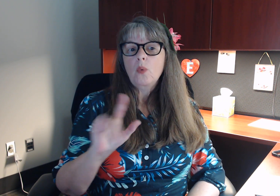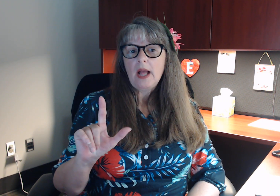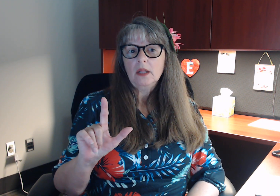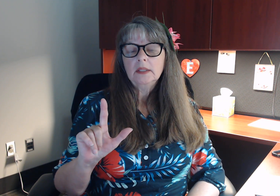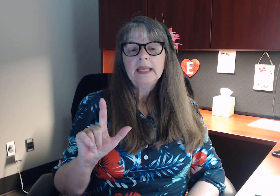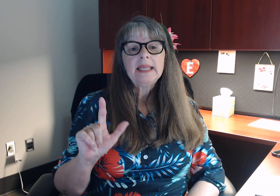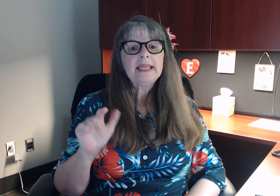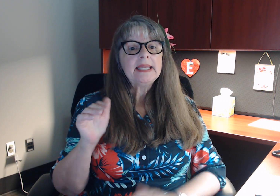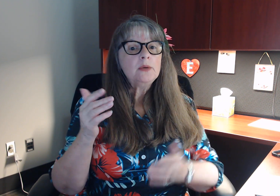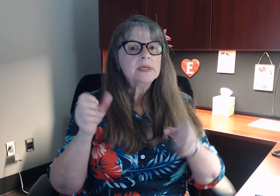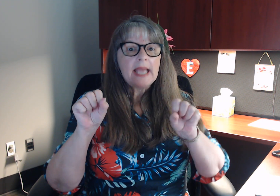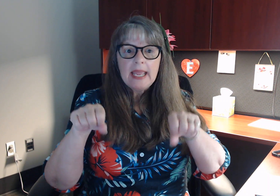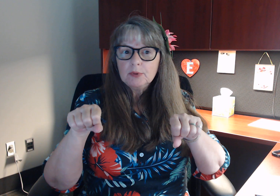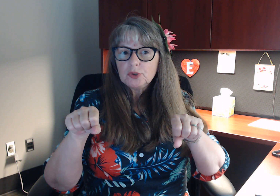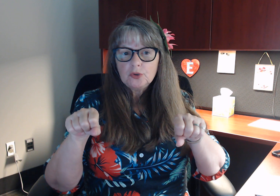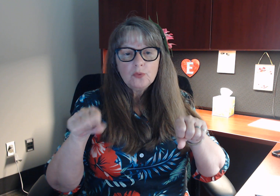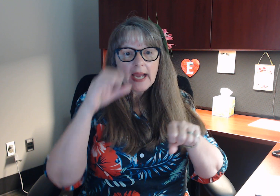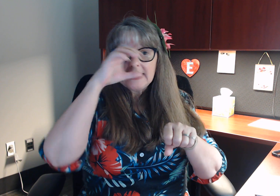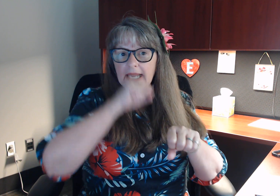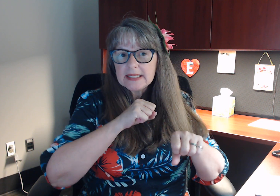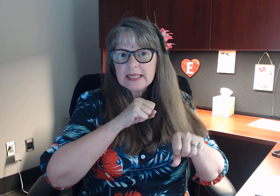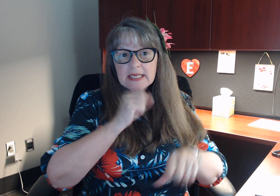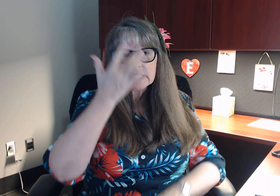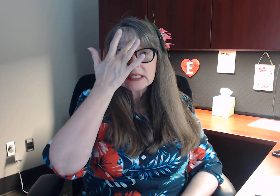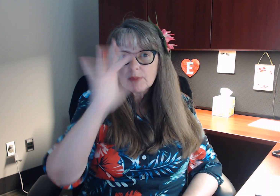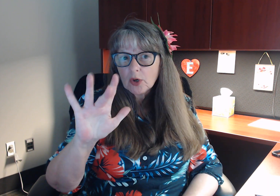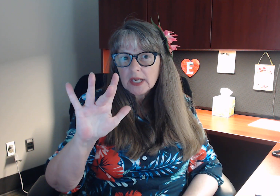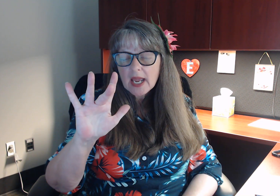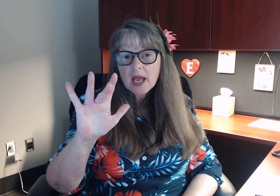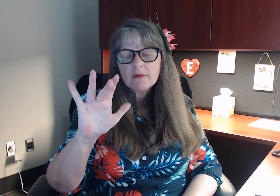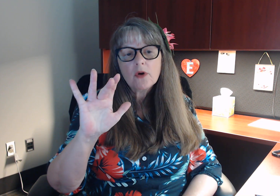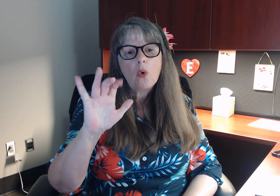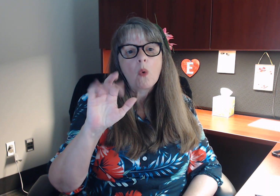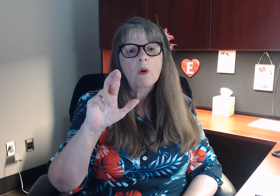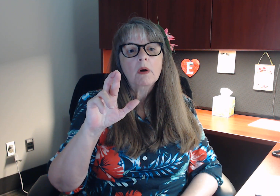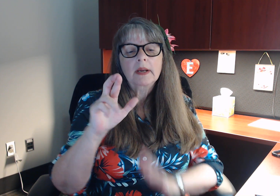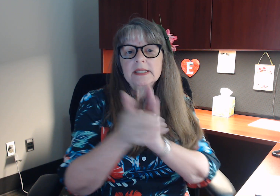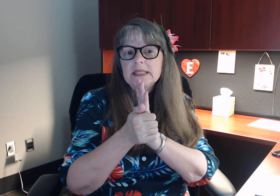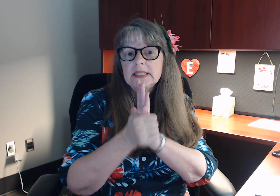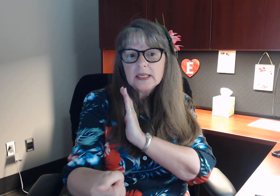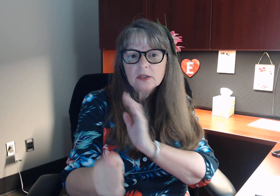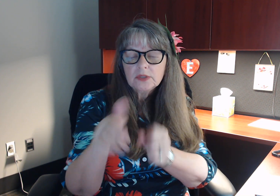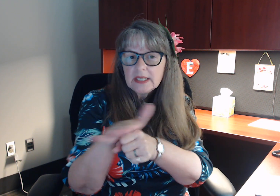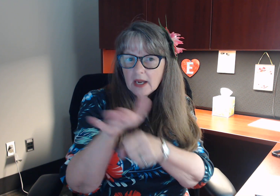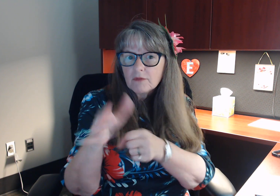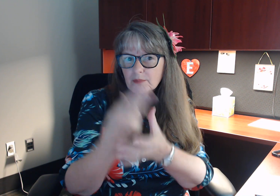Well, he was able to, I guess he's smart enough or he's skilled enough or